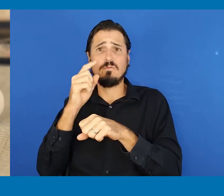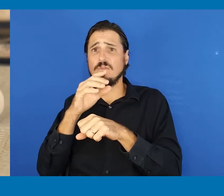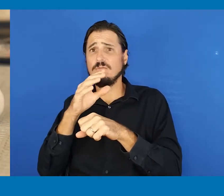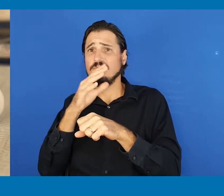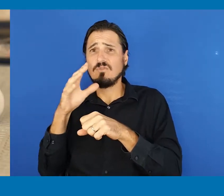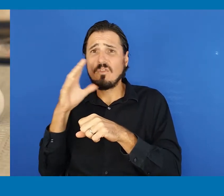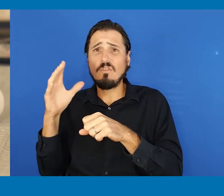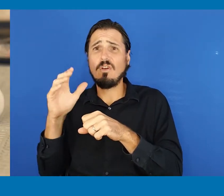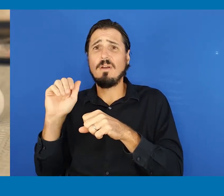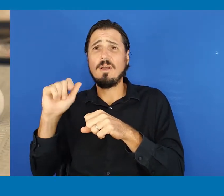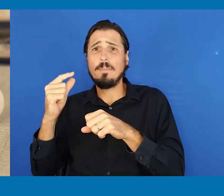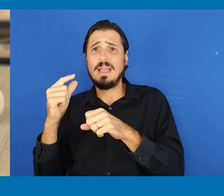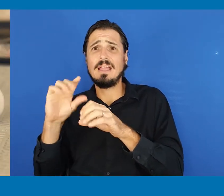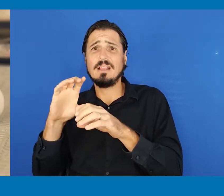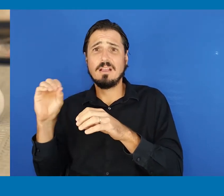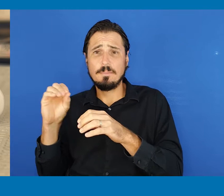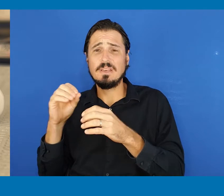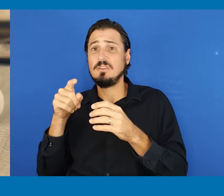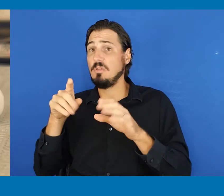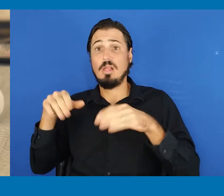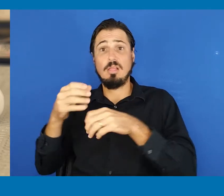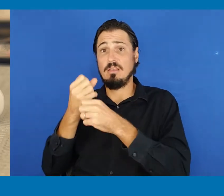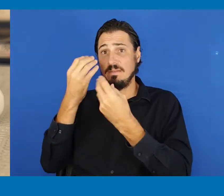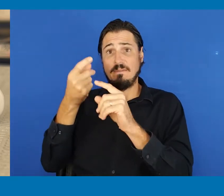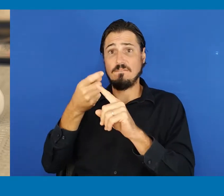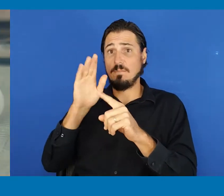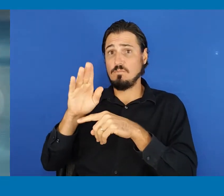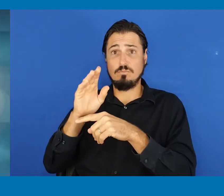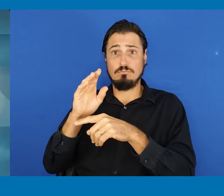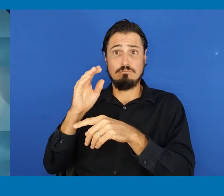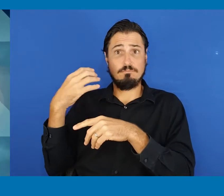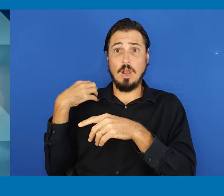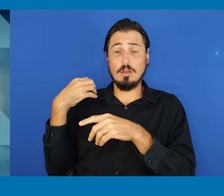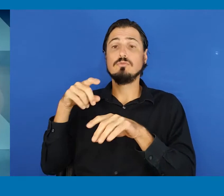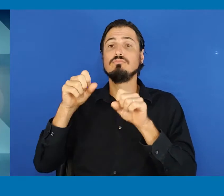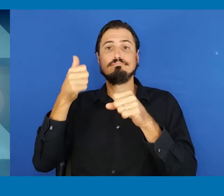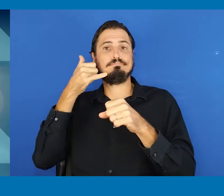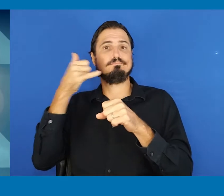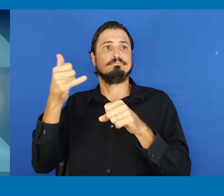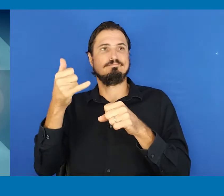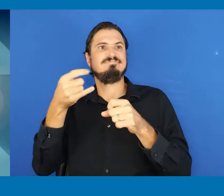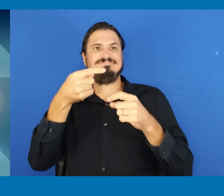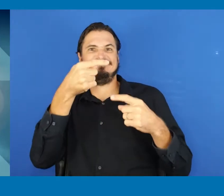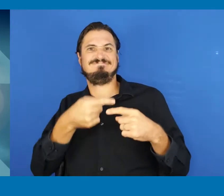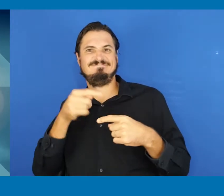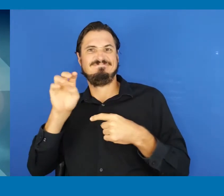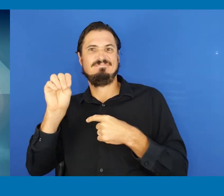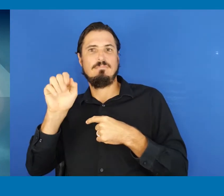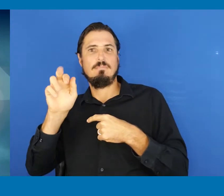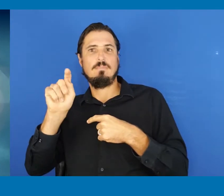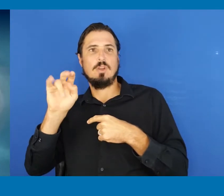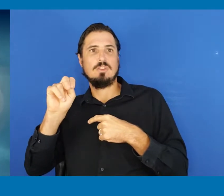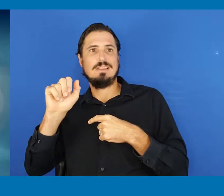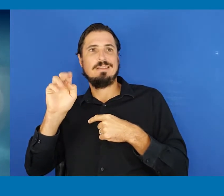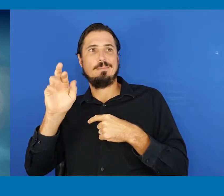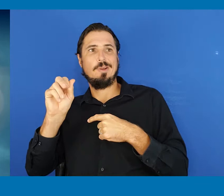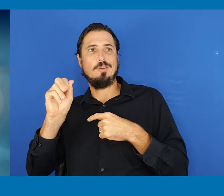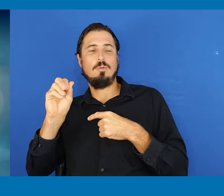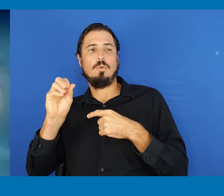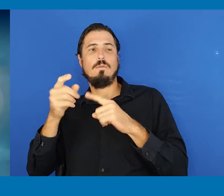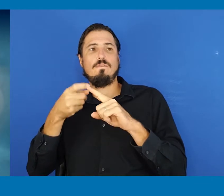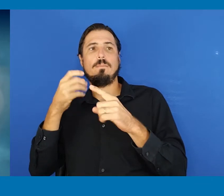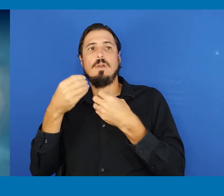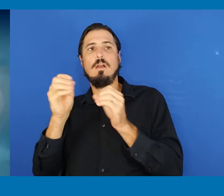yet received information from their employer should contact Martin Amaro at the County Office of Economic Development